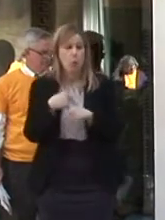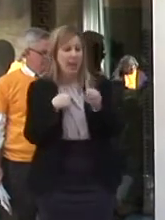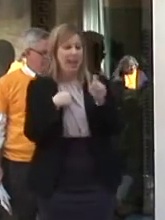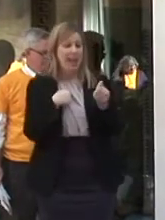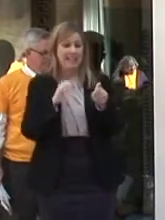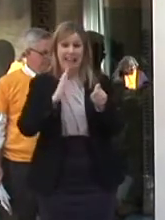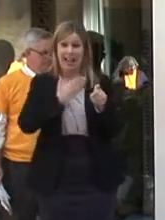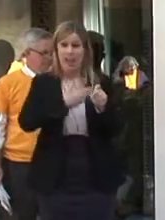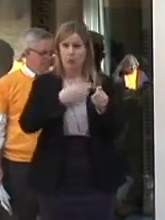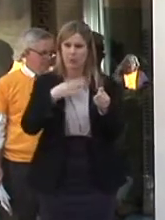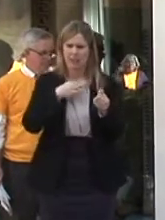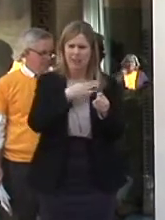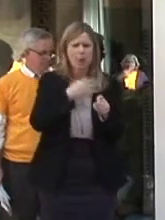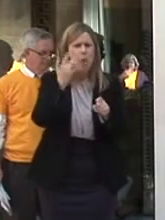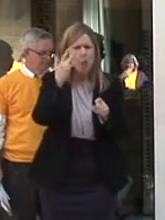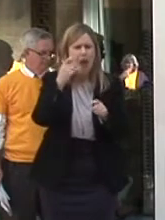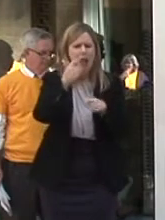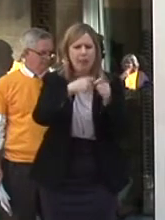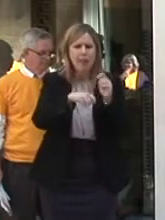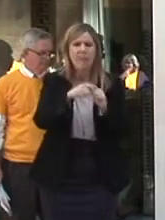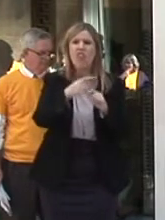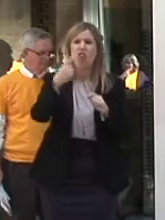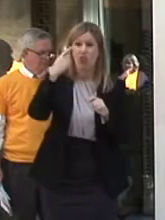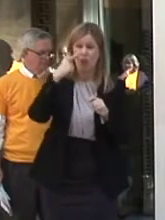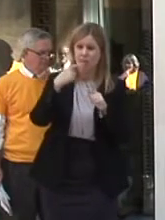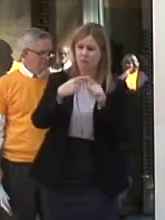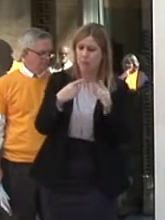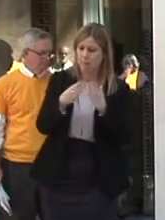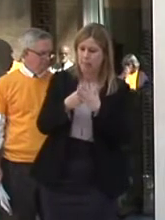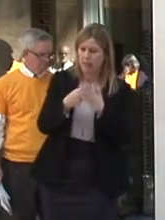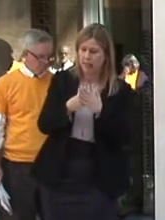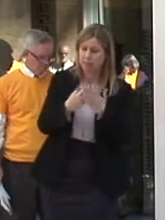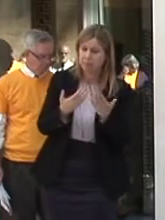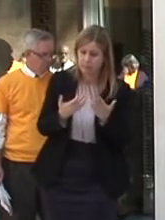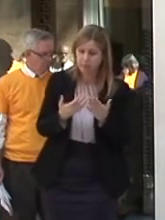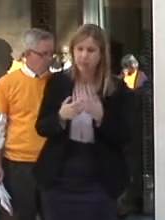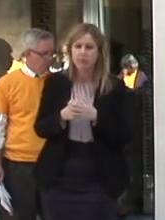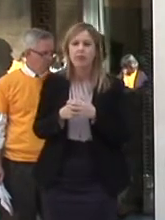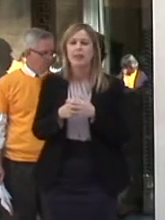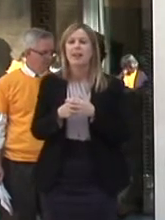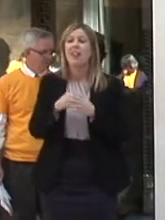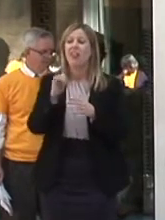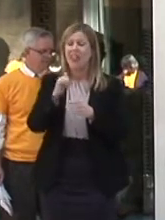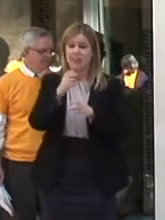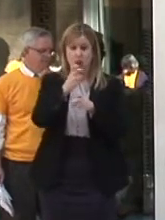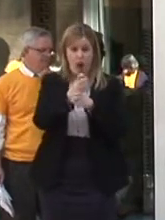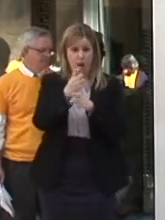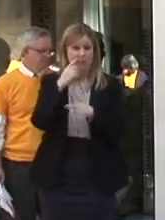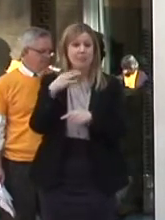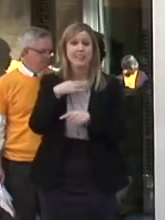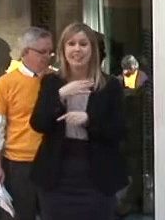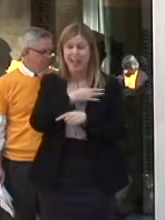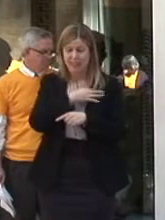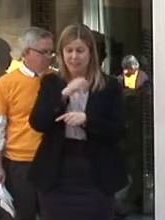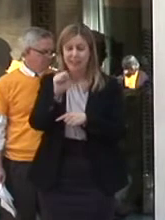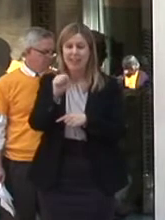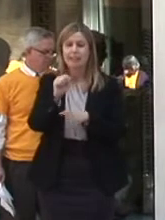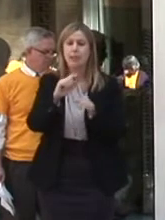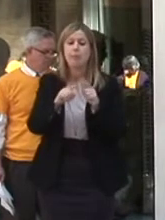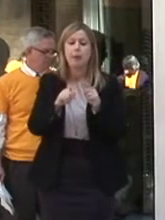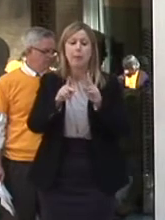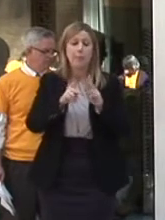so often. They thought it was due to pay. Staff turnover is difficult for staff, but most difficult for the individuals in